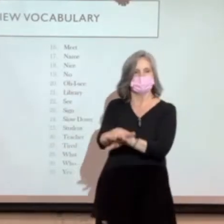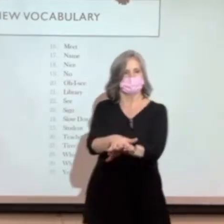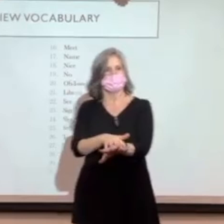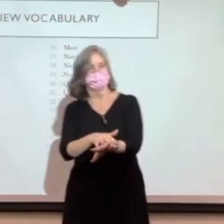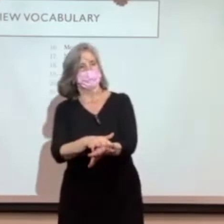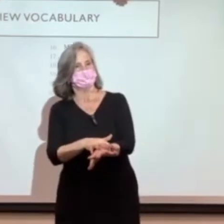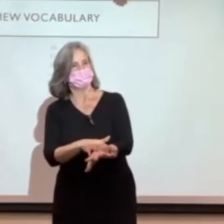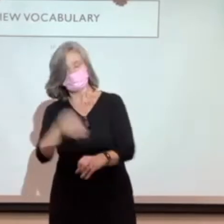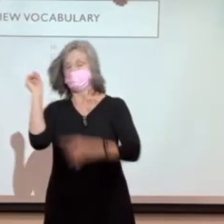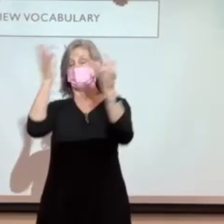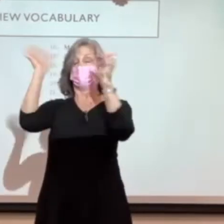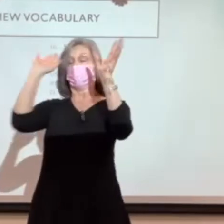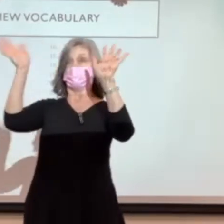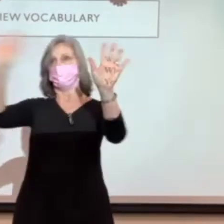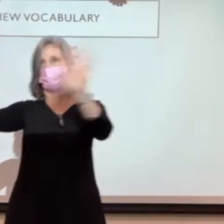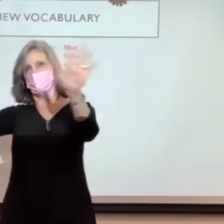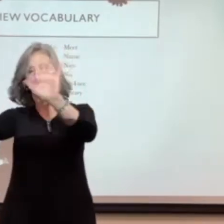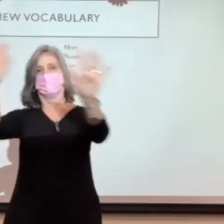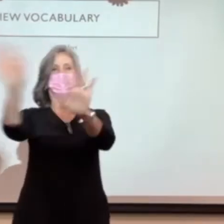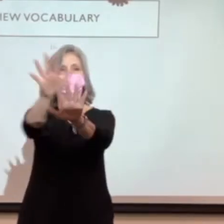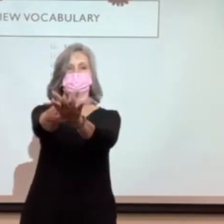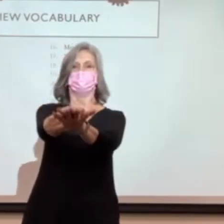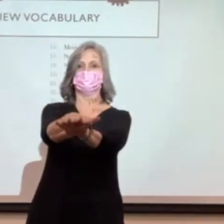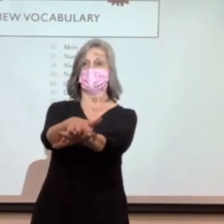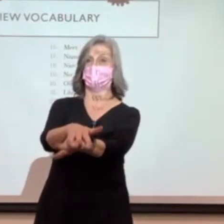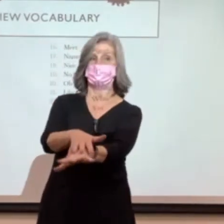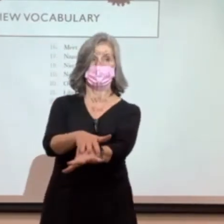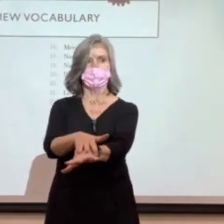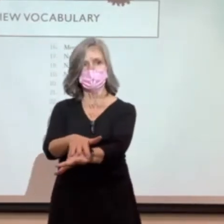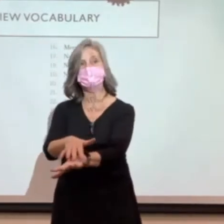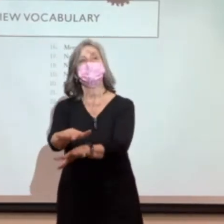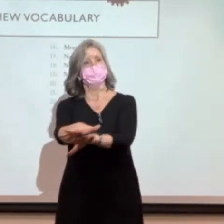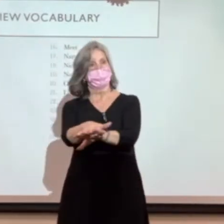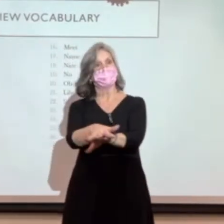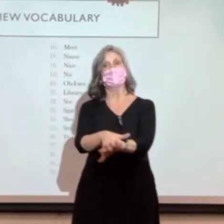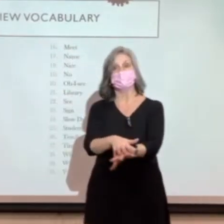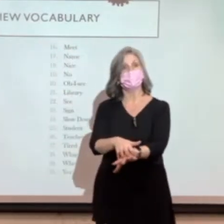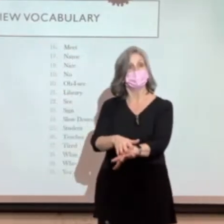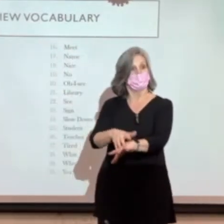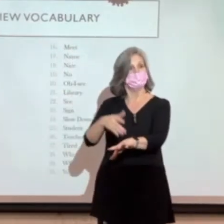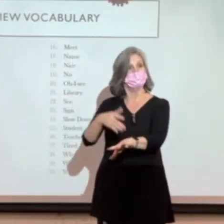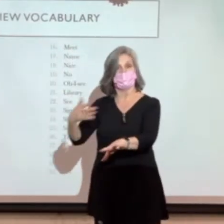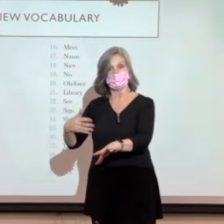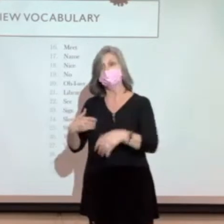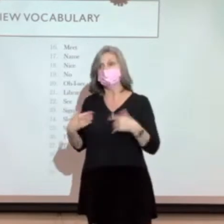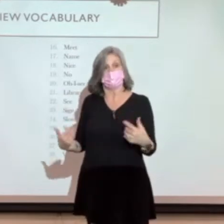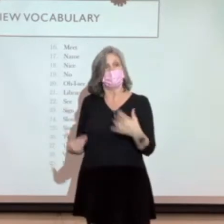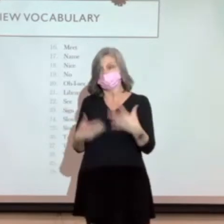this with my deaf cousins. I'm like, whoa, slow it down, please. right? And even when kids talk, and even tonight, I'm